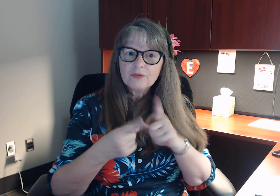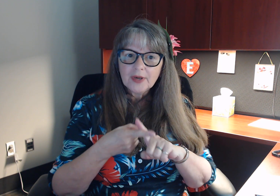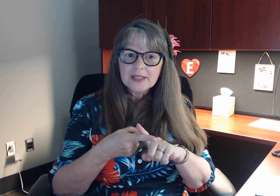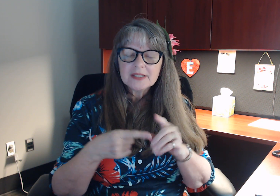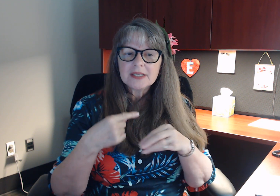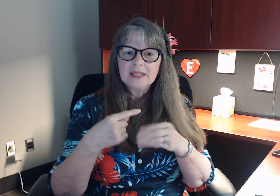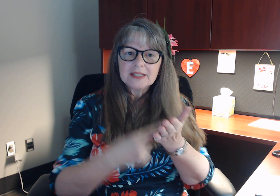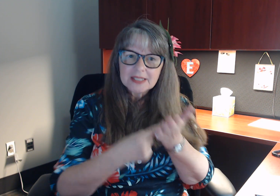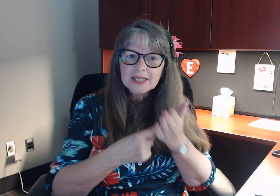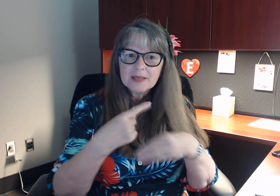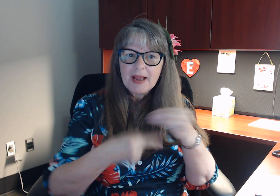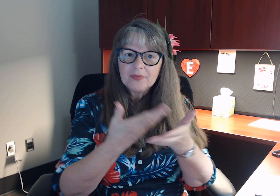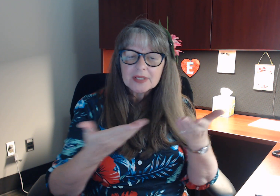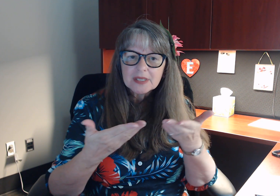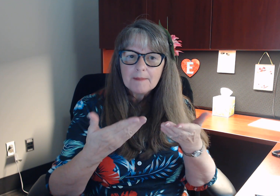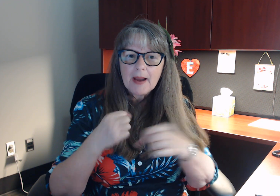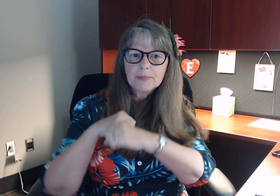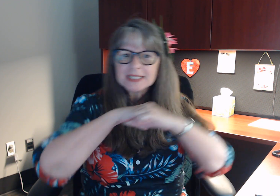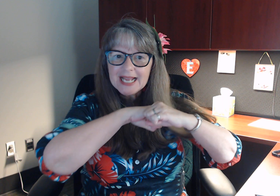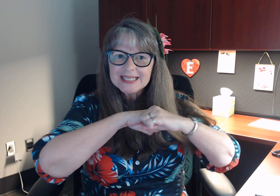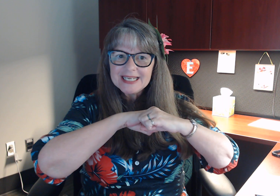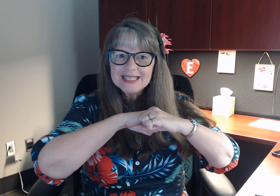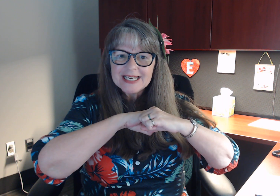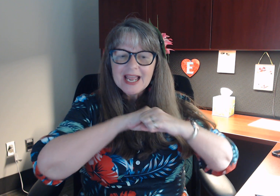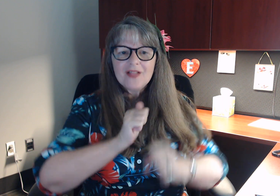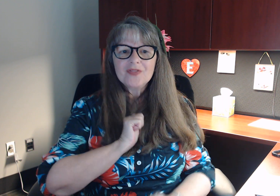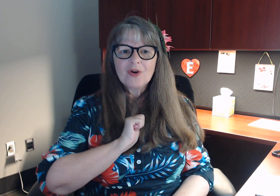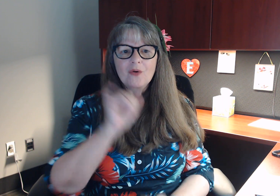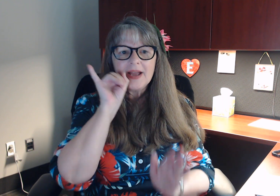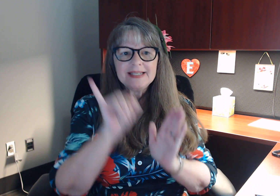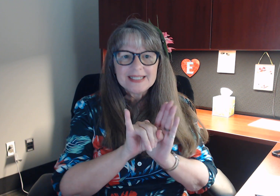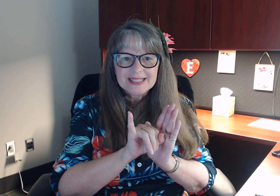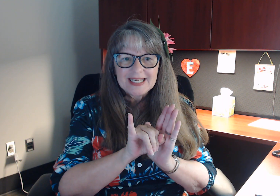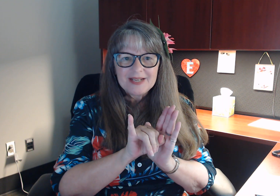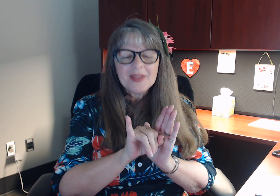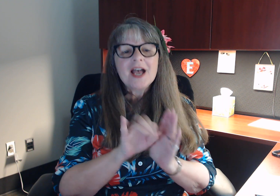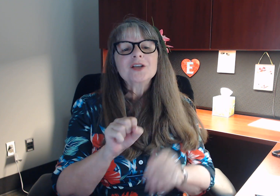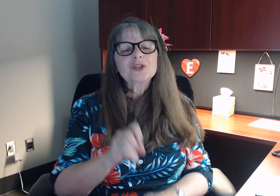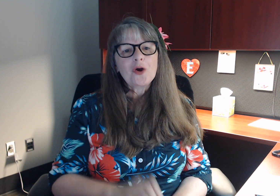friends and discuss about this, about protecting their own identity. So be